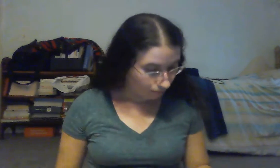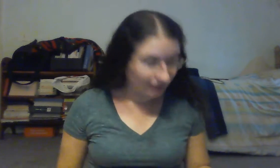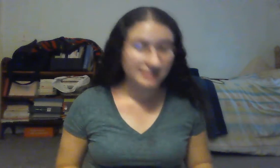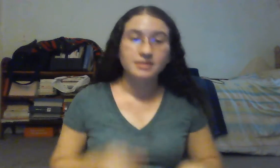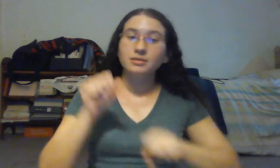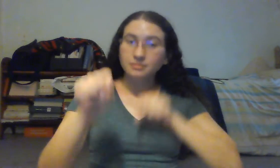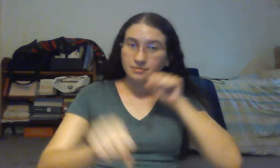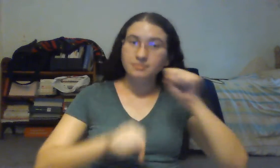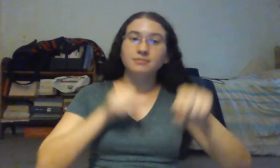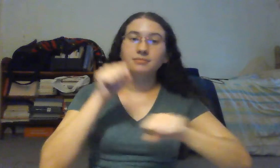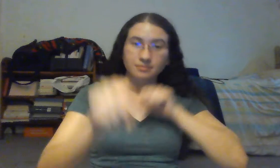Bicycle.